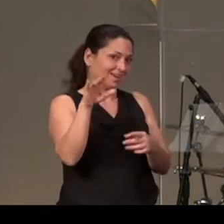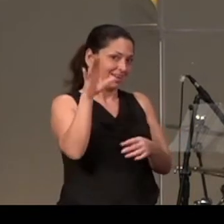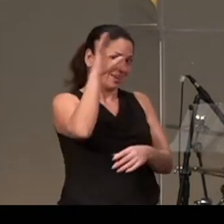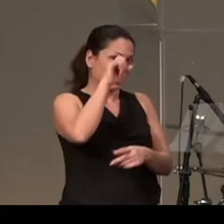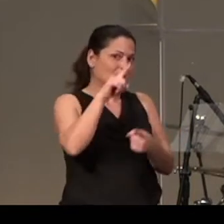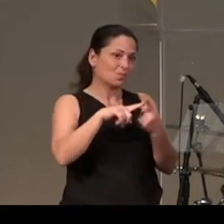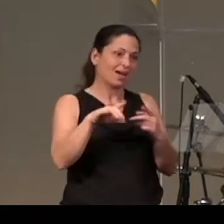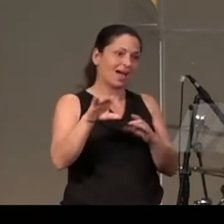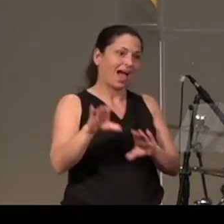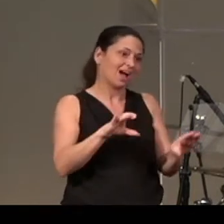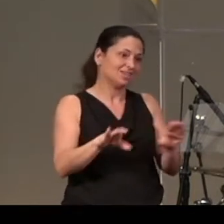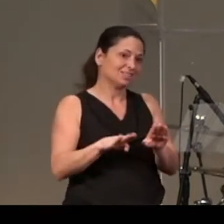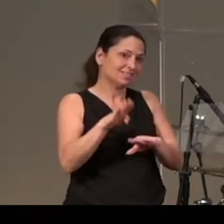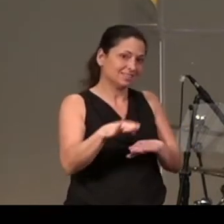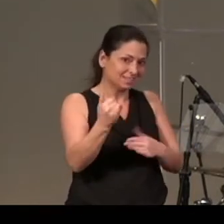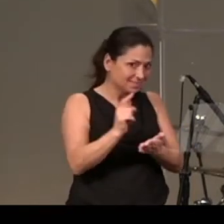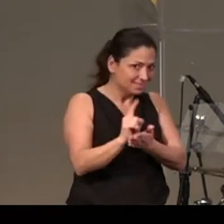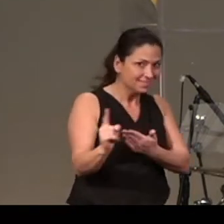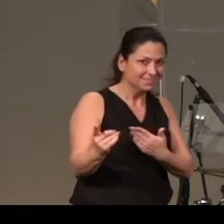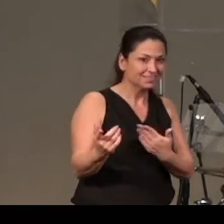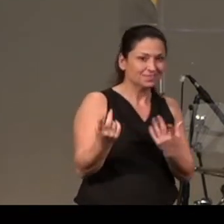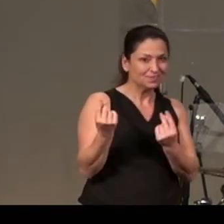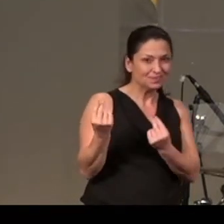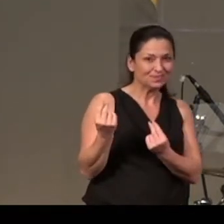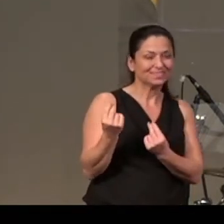going to be. You know what I want you to do?